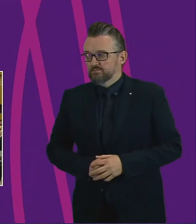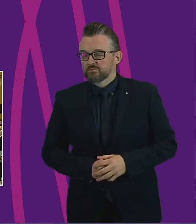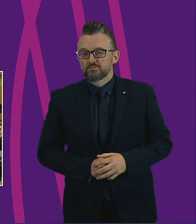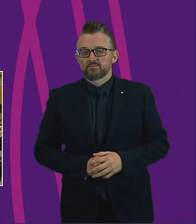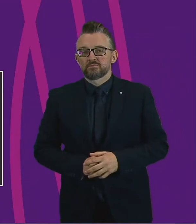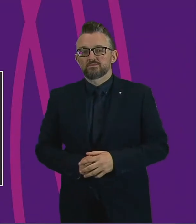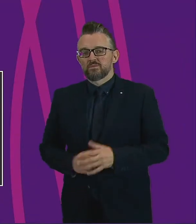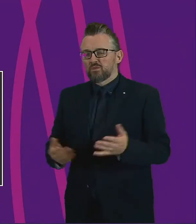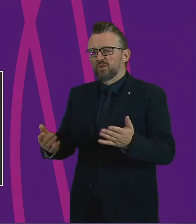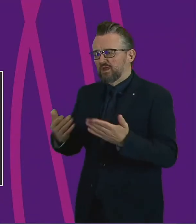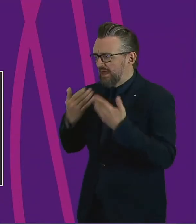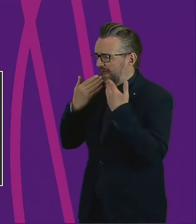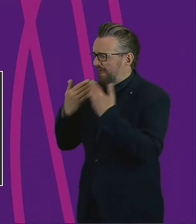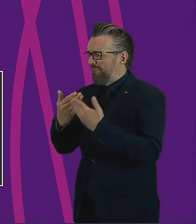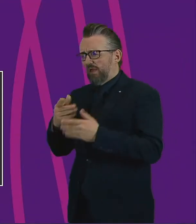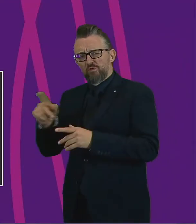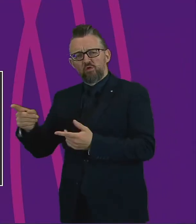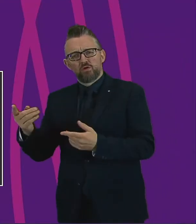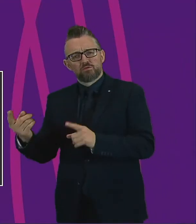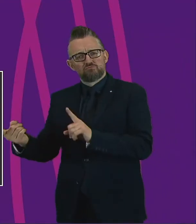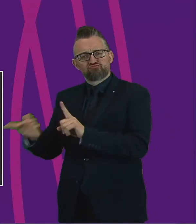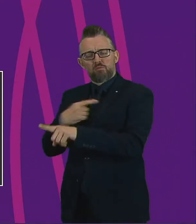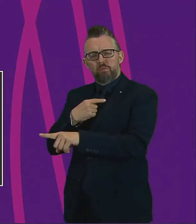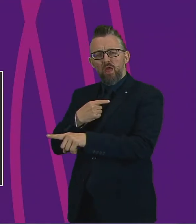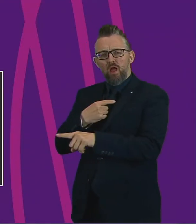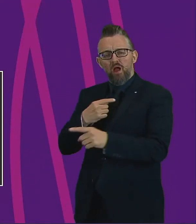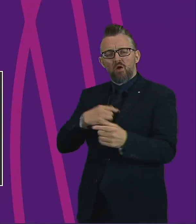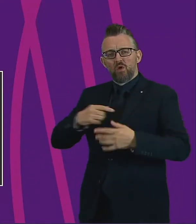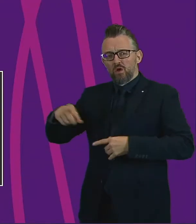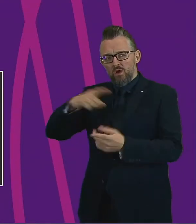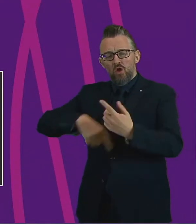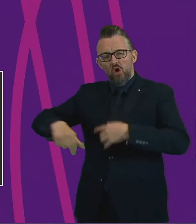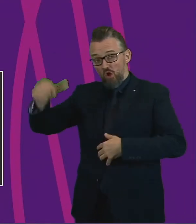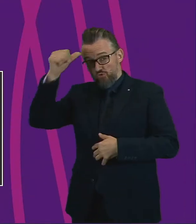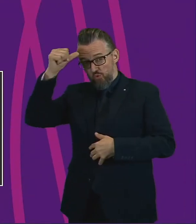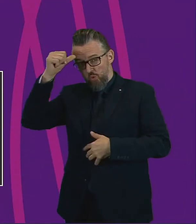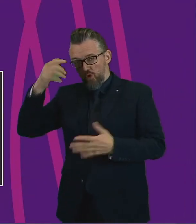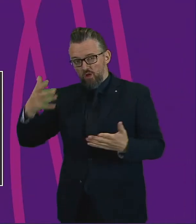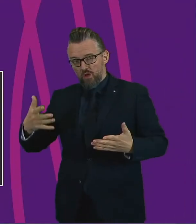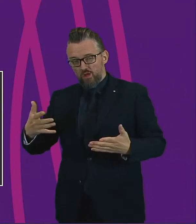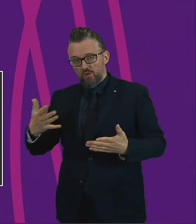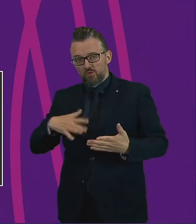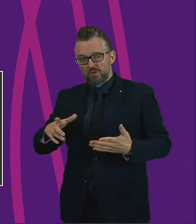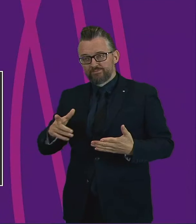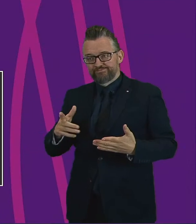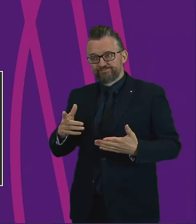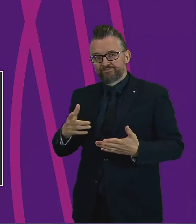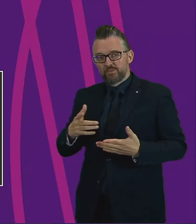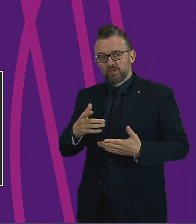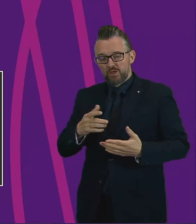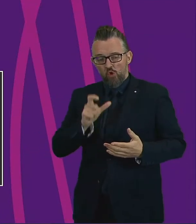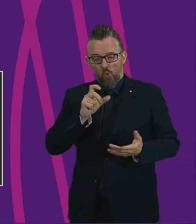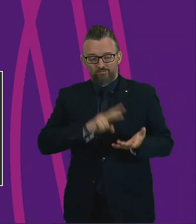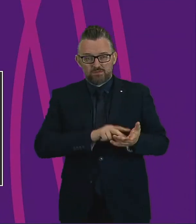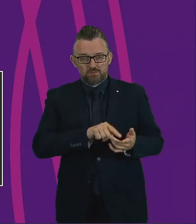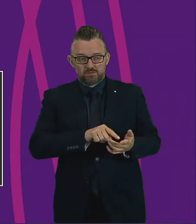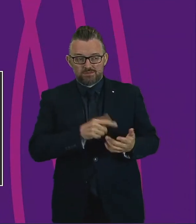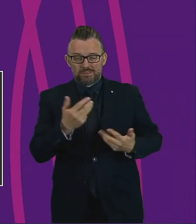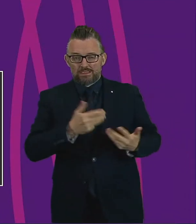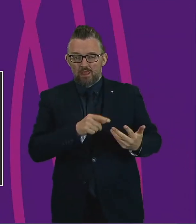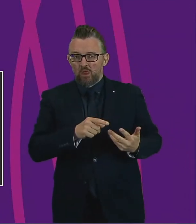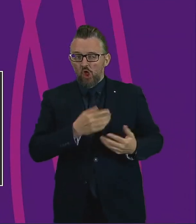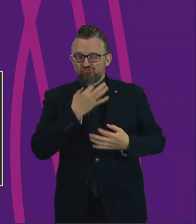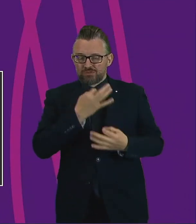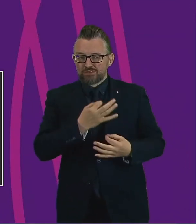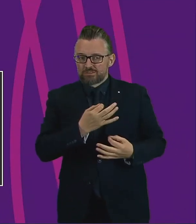I thank the First Minister for her response, and I think we're all acutely aware of the need to manage the direct risks of COVID-19 as well as